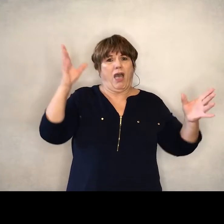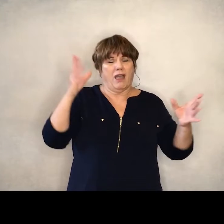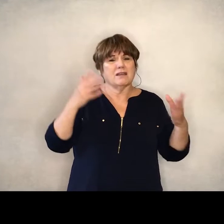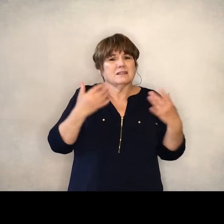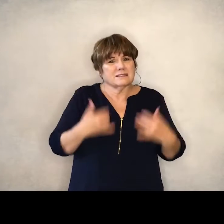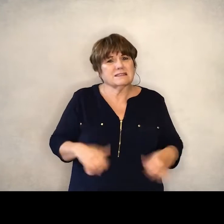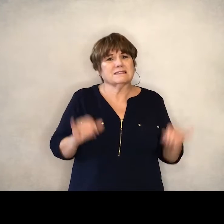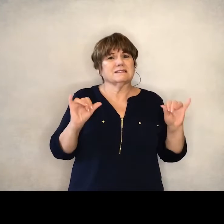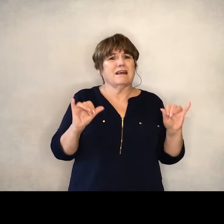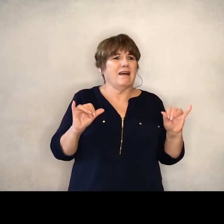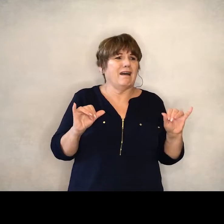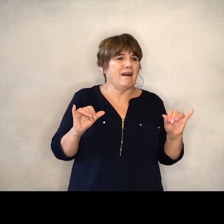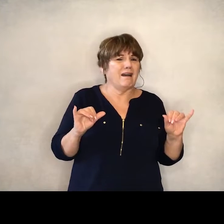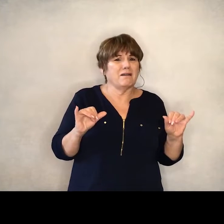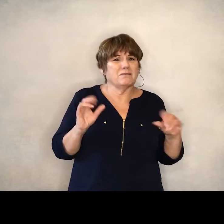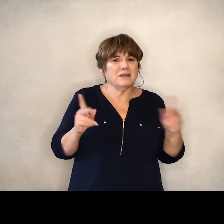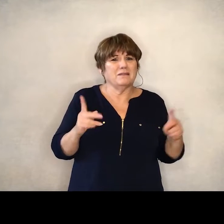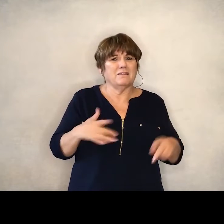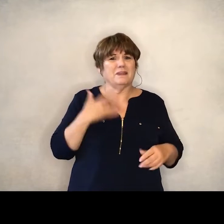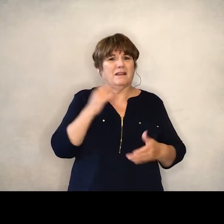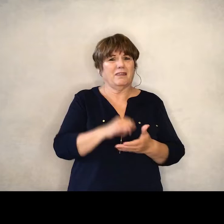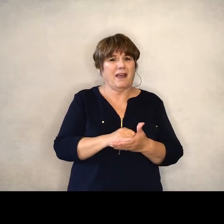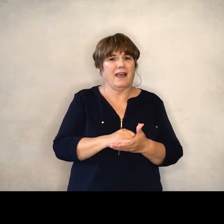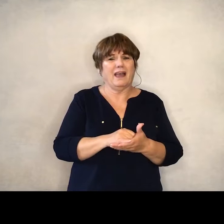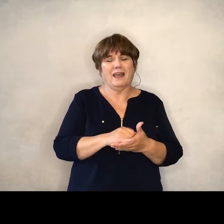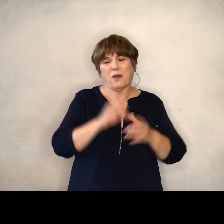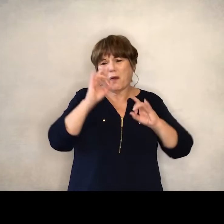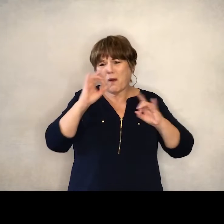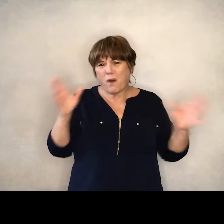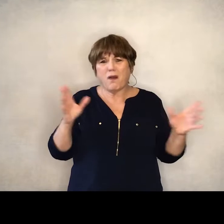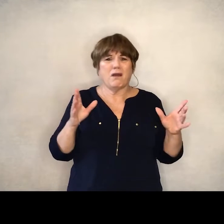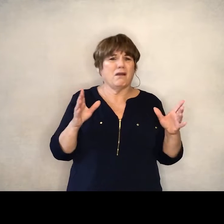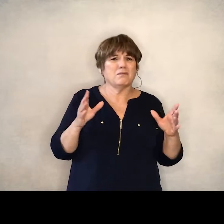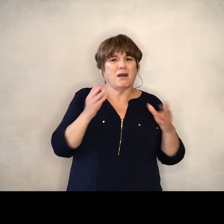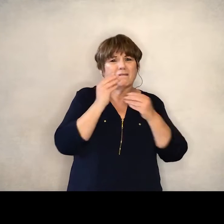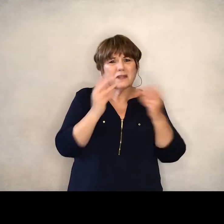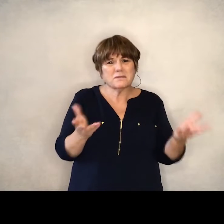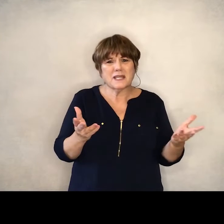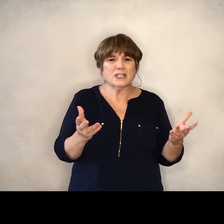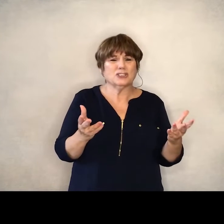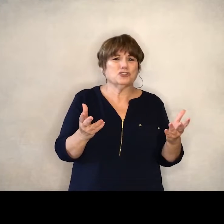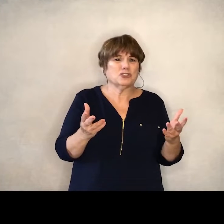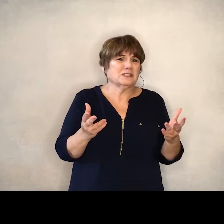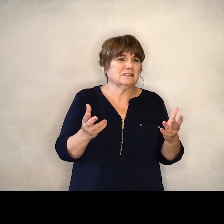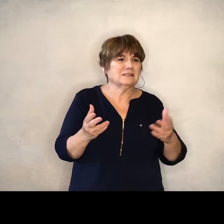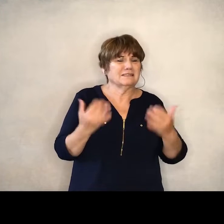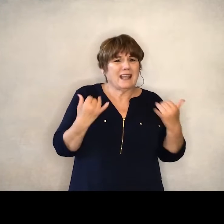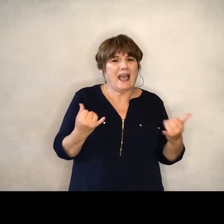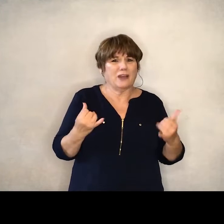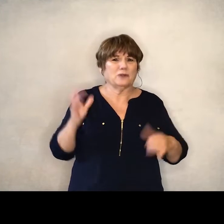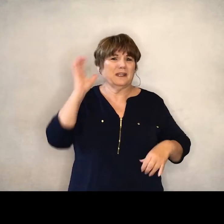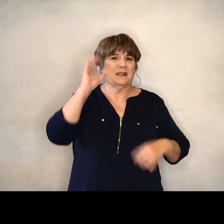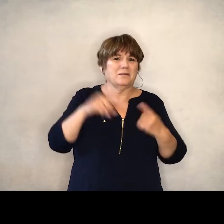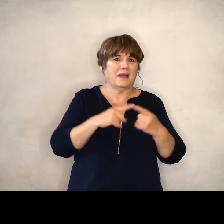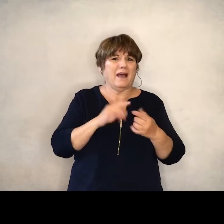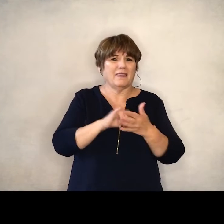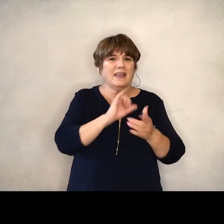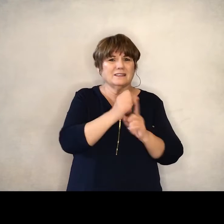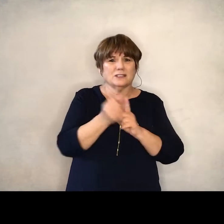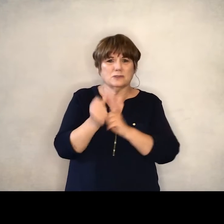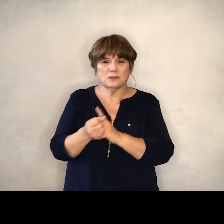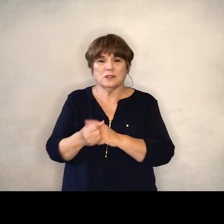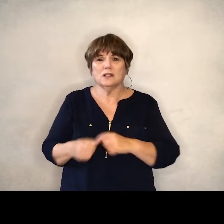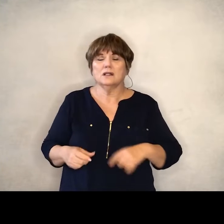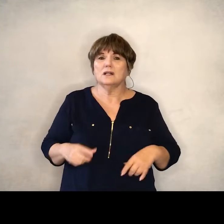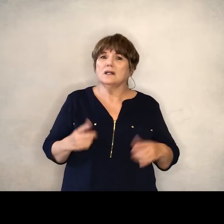fresh. And details, terrible details, continue to come out. But you know, it will not be too long because it